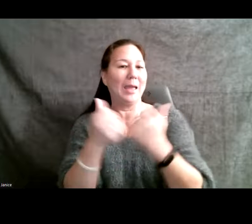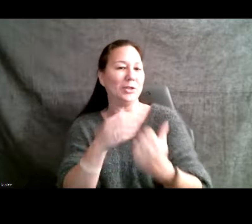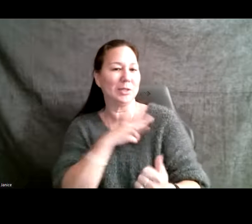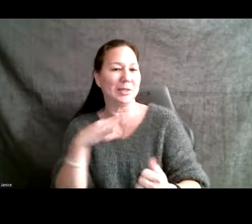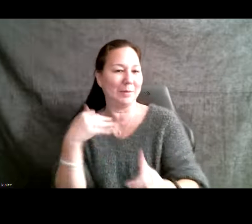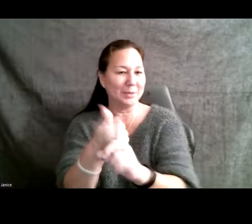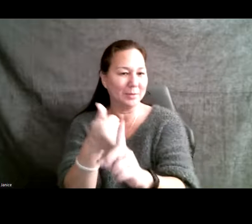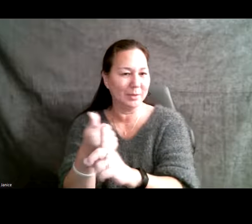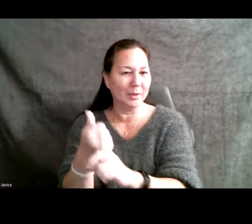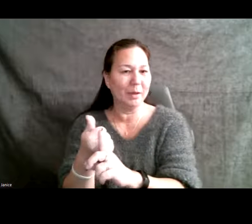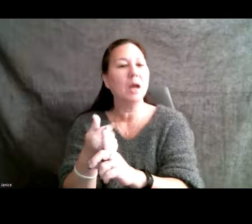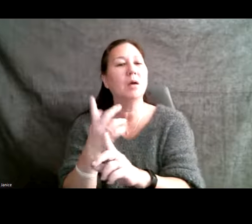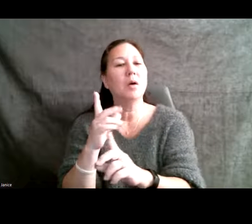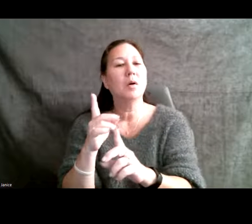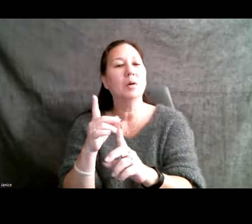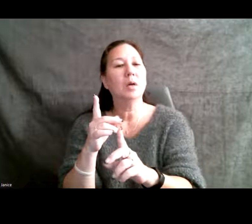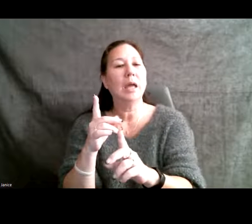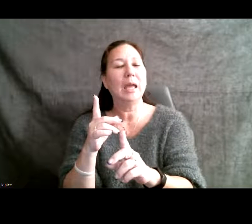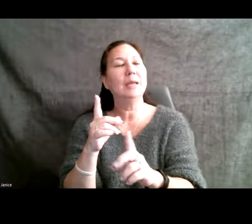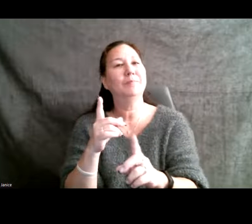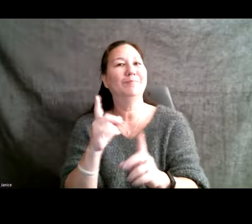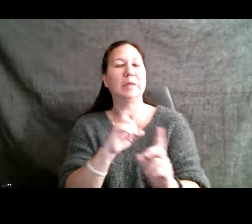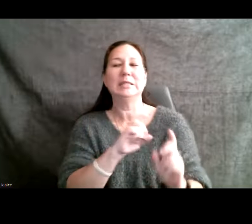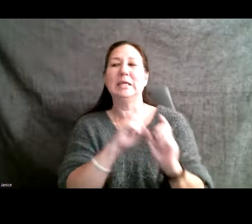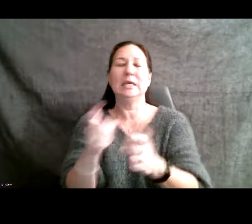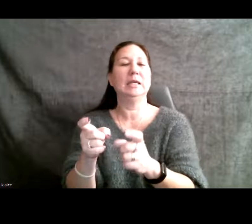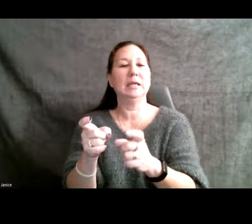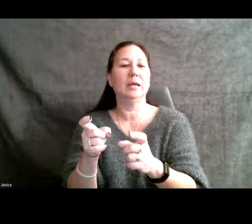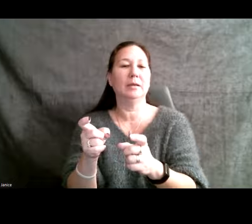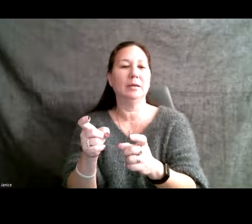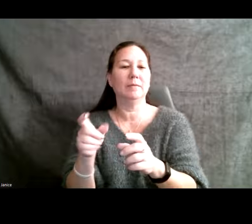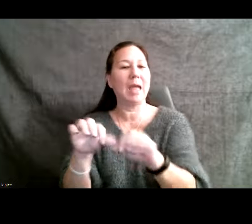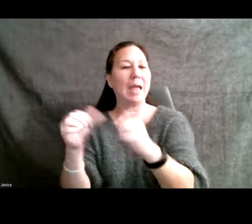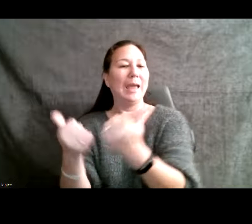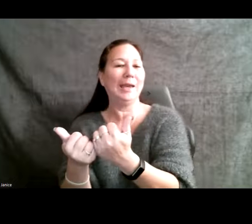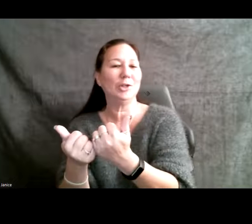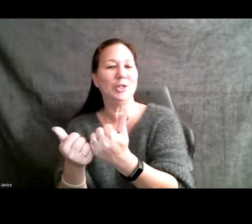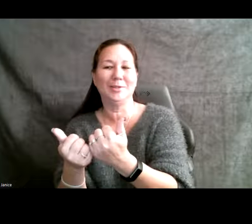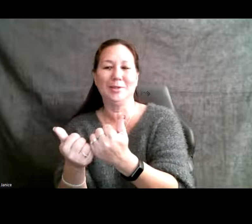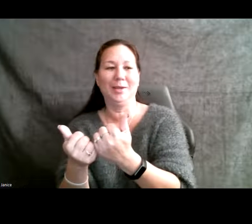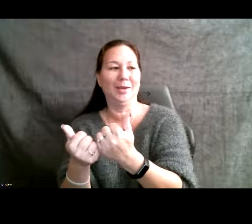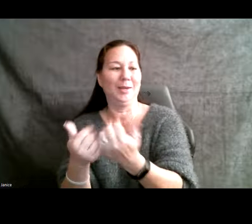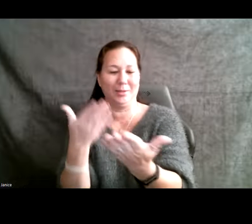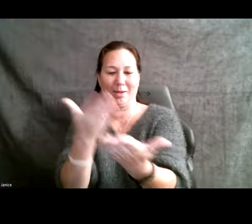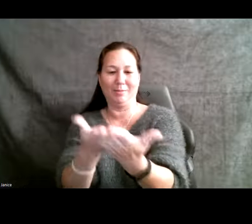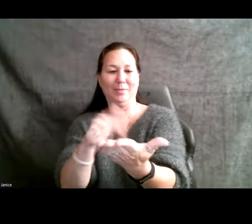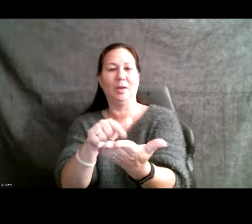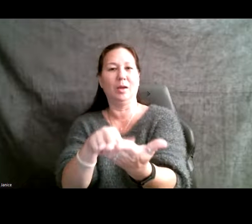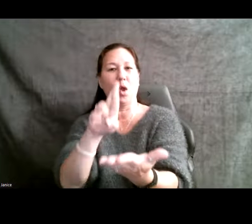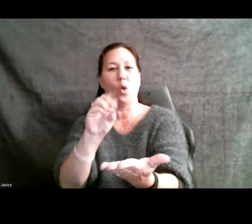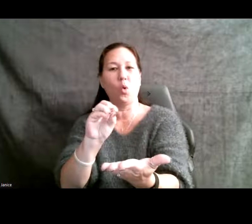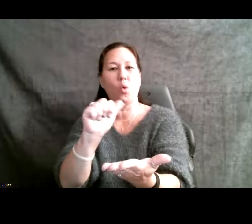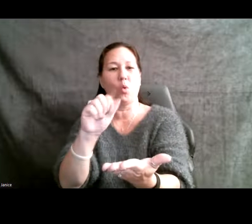EEA agencies a roadmap and a plan of action going forward. And because one of the